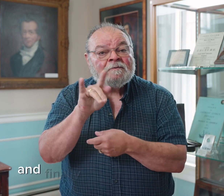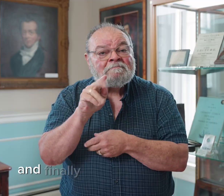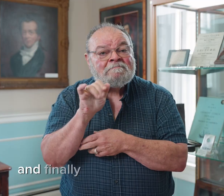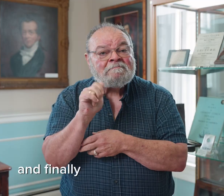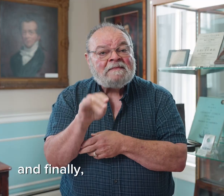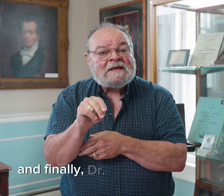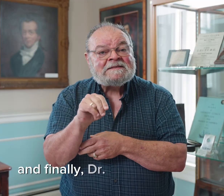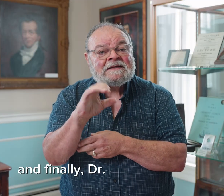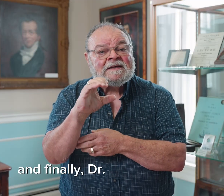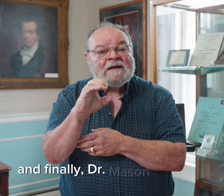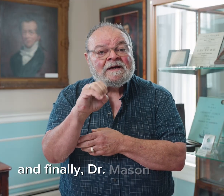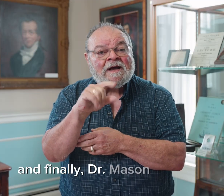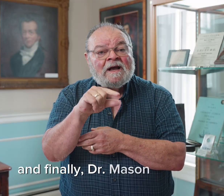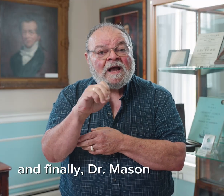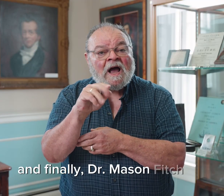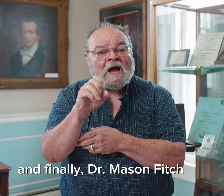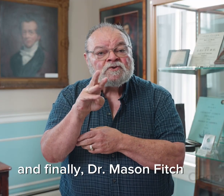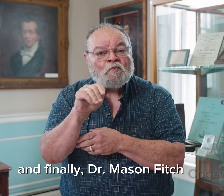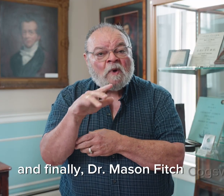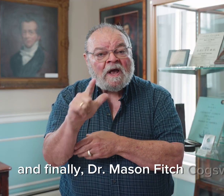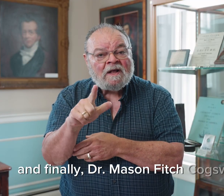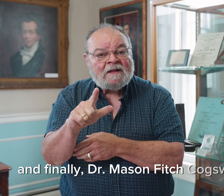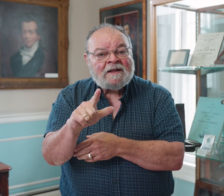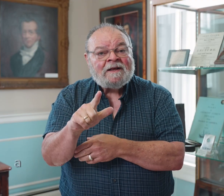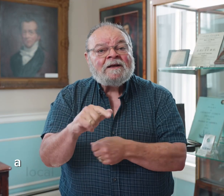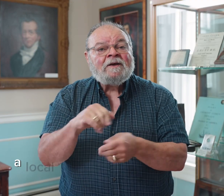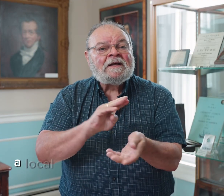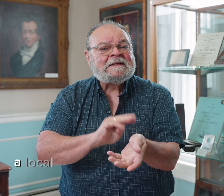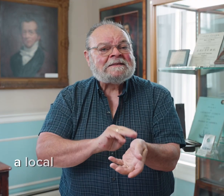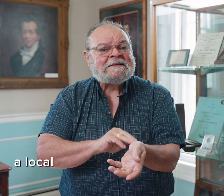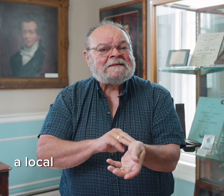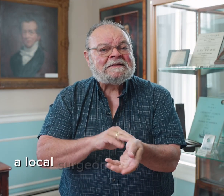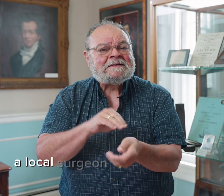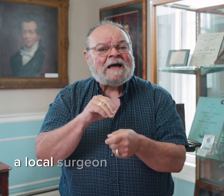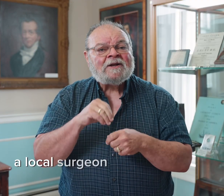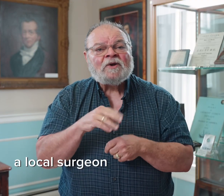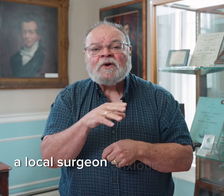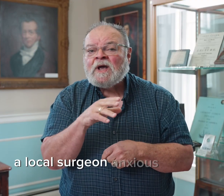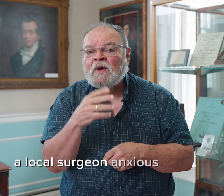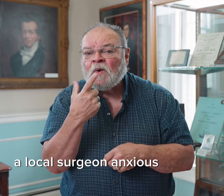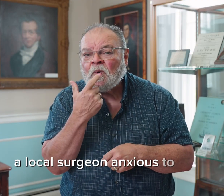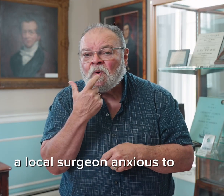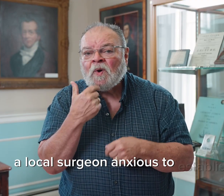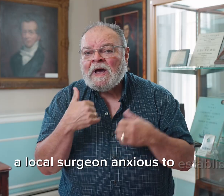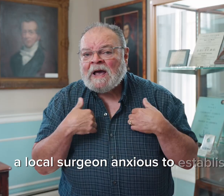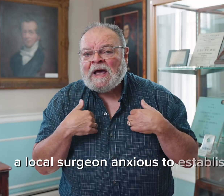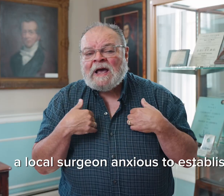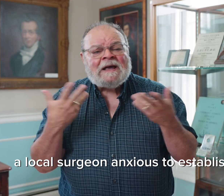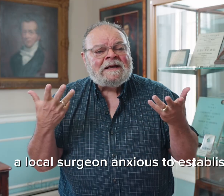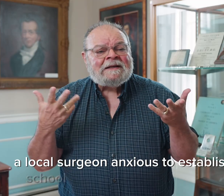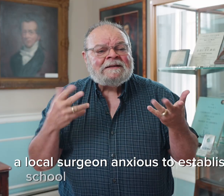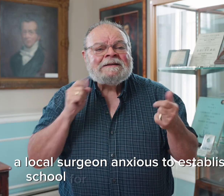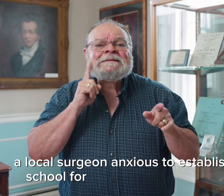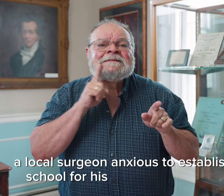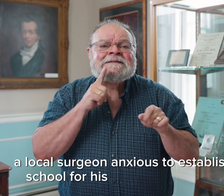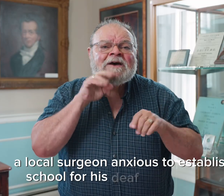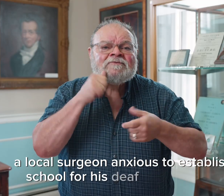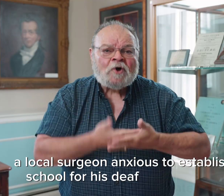finally, Dr. Mason Fitch Cogswell, a local surgeon, anxious to establish a school for his deaf